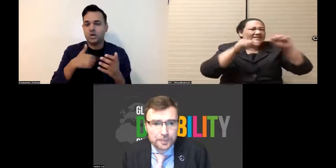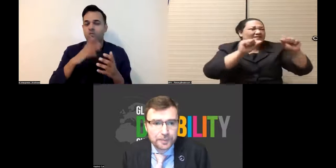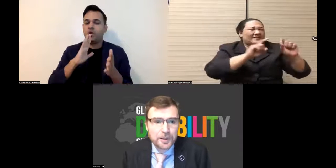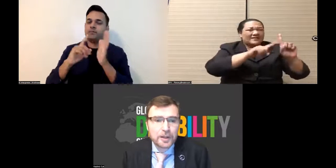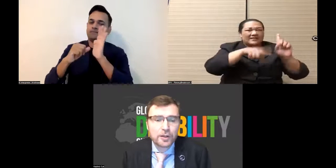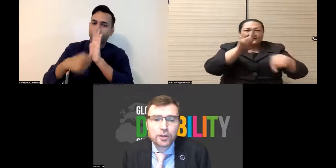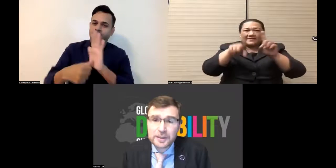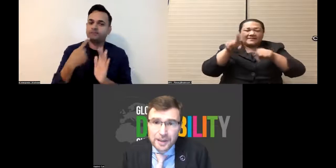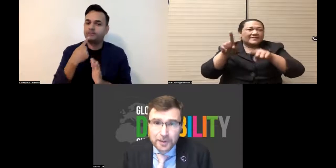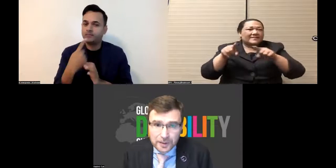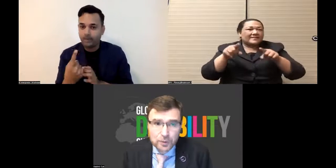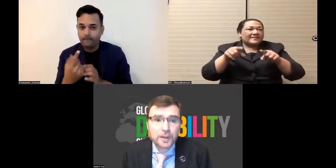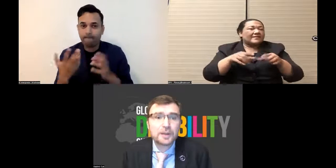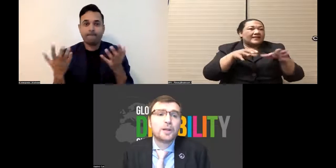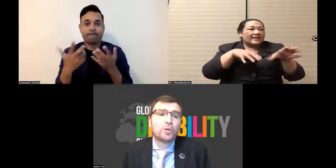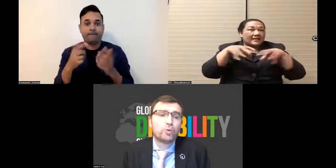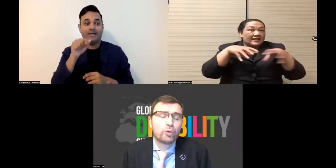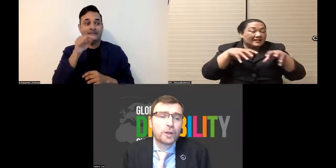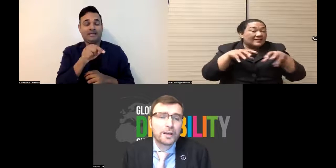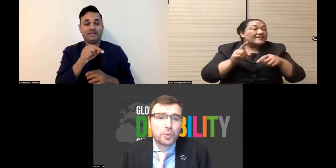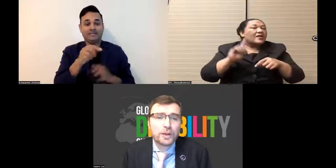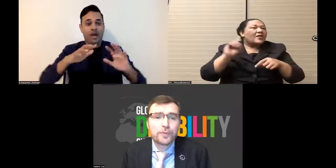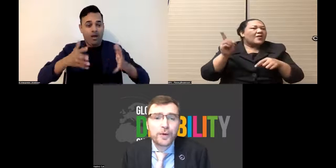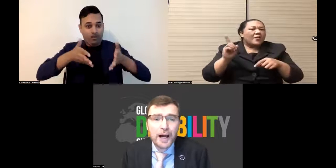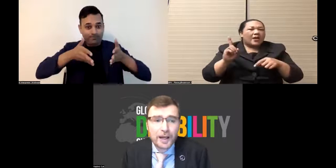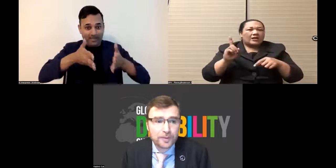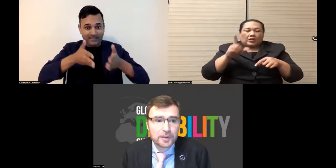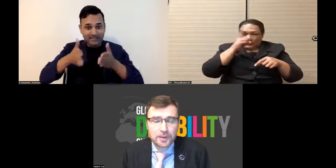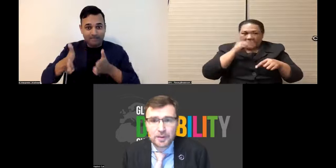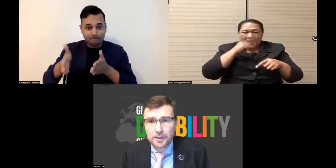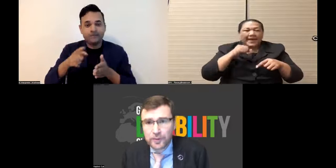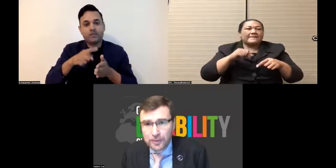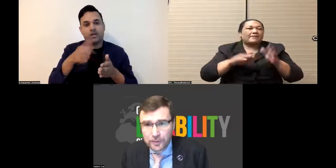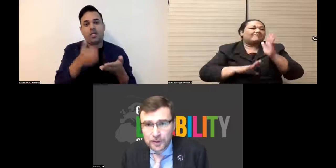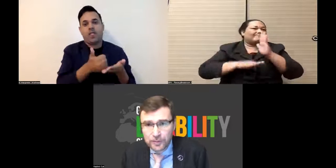world. Regional summit, this one, together with the